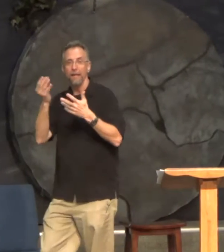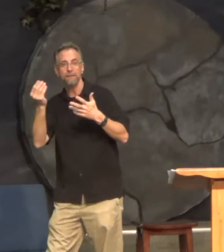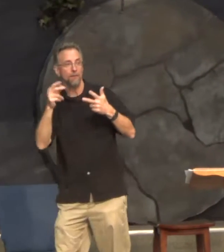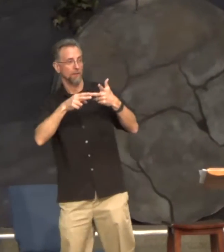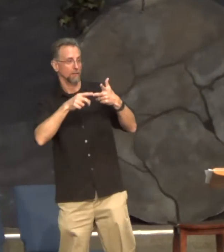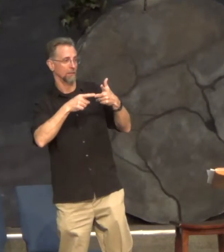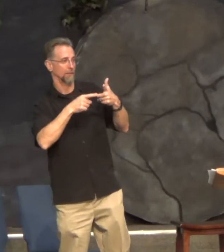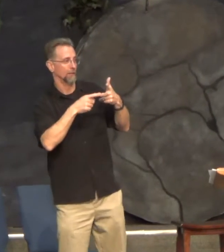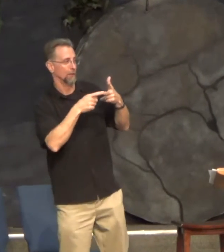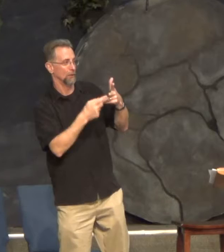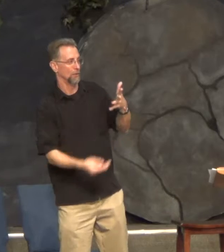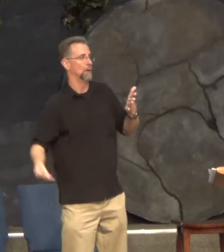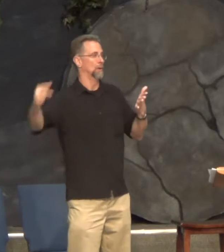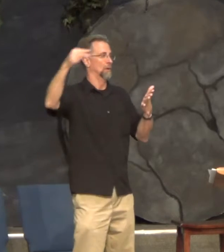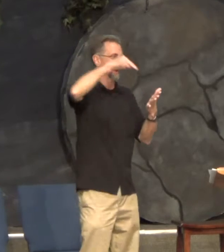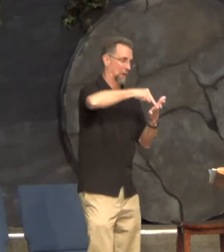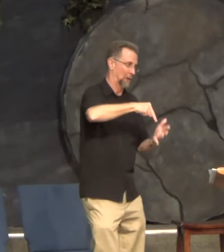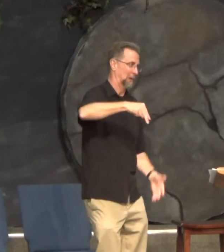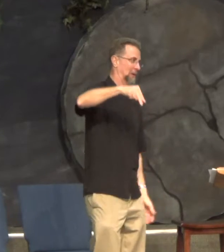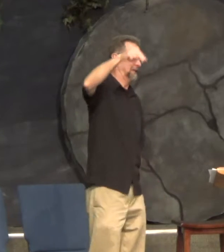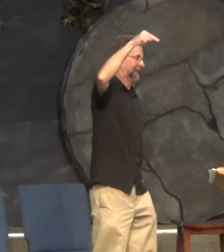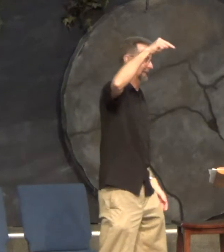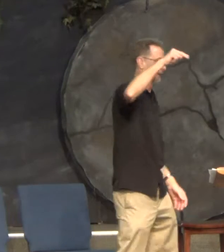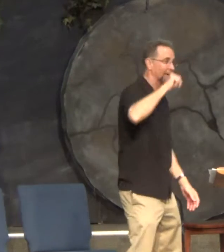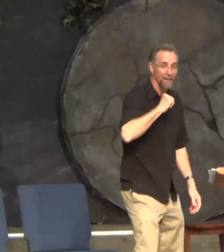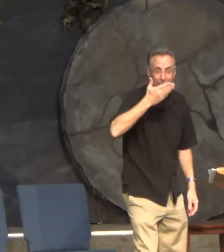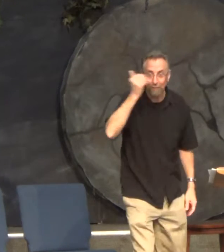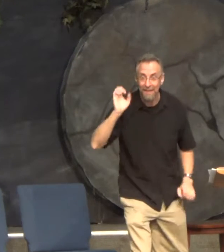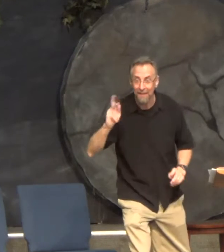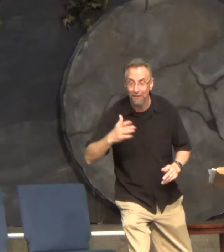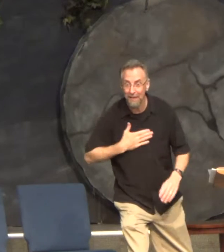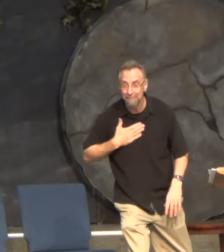That he was buried. And that he was raised and ascended.